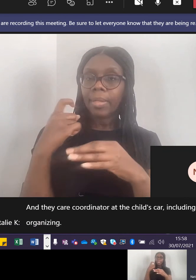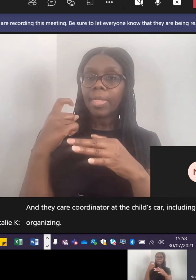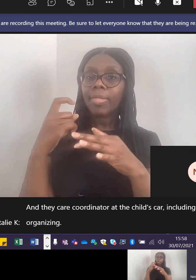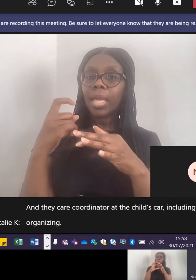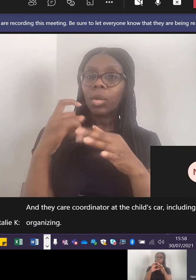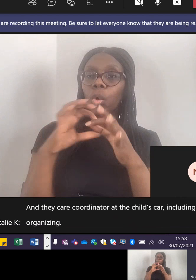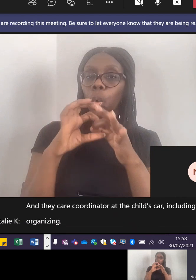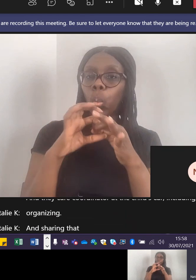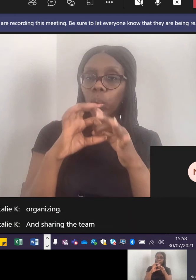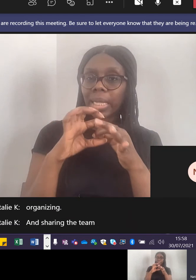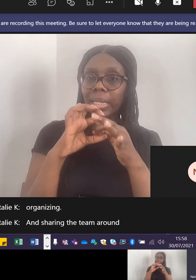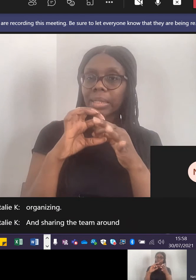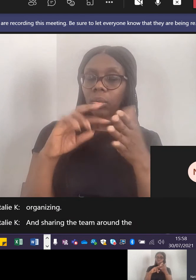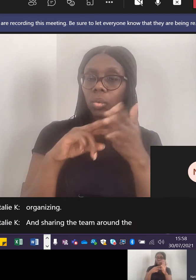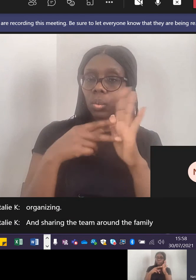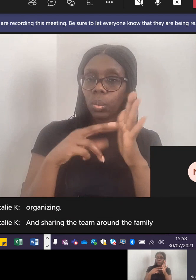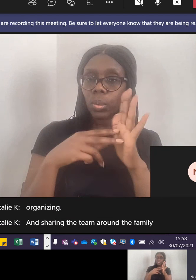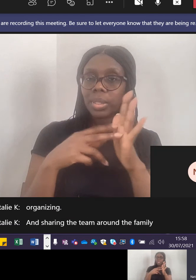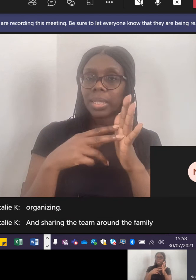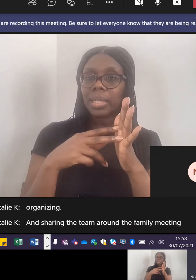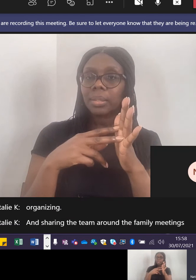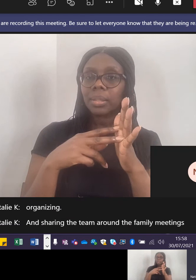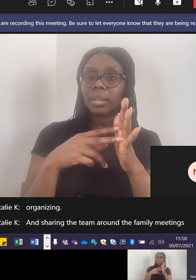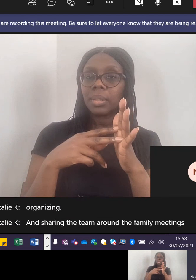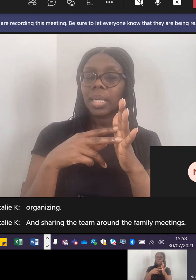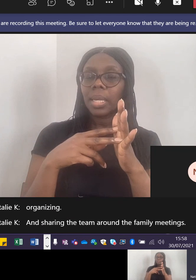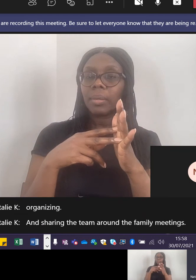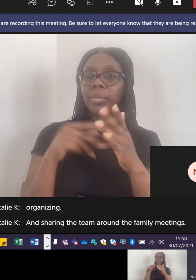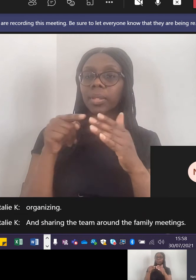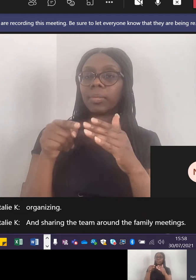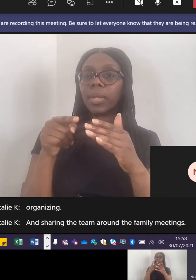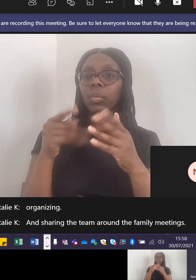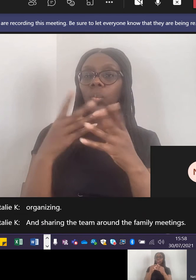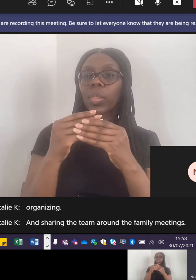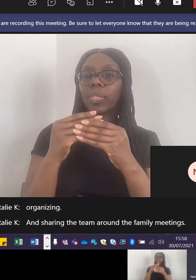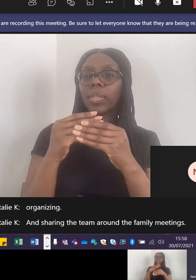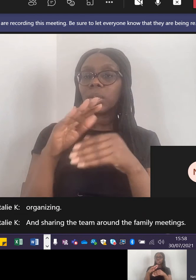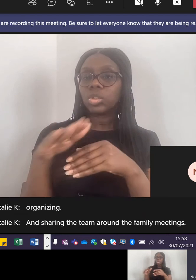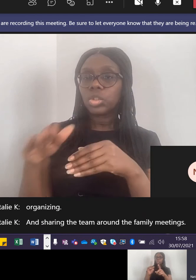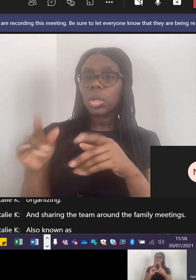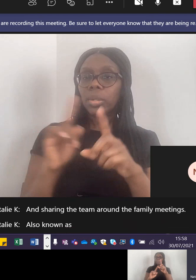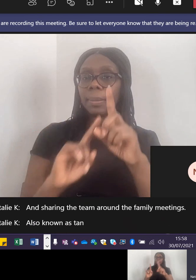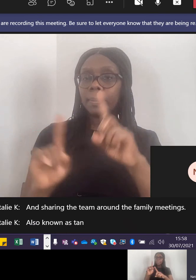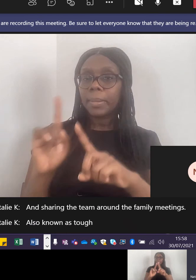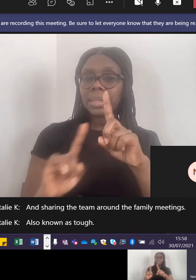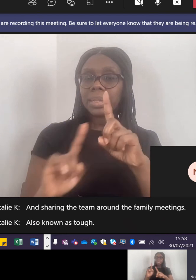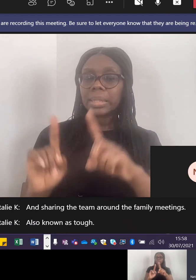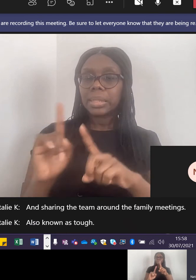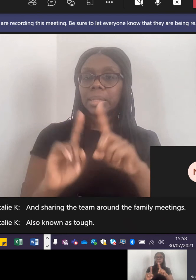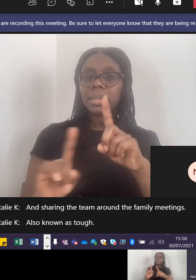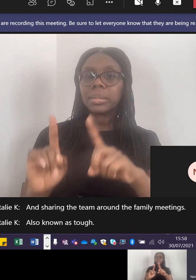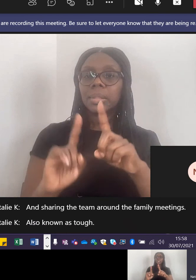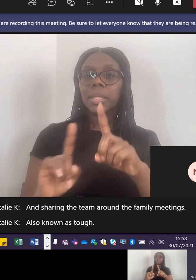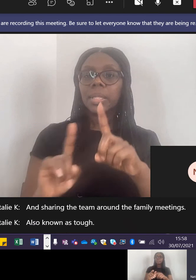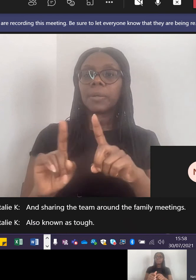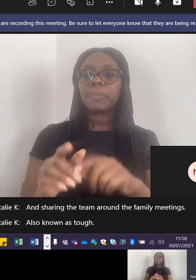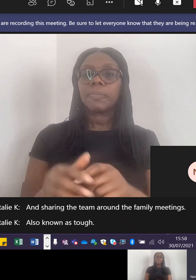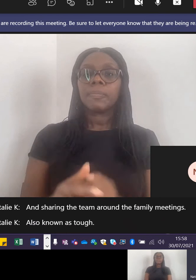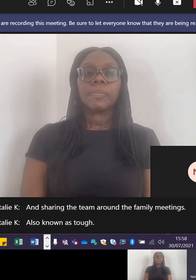the team around the family meetings, also known as TAF.